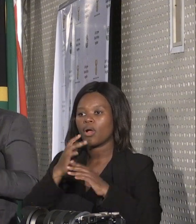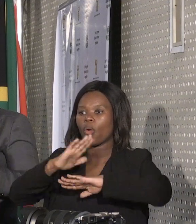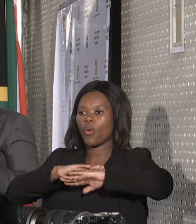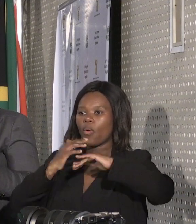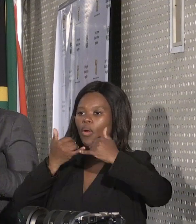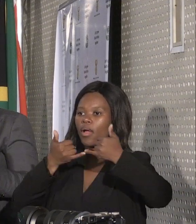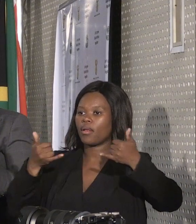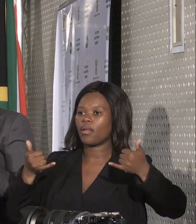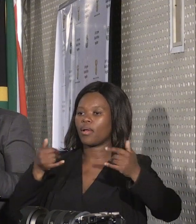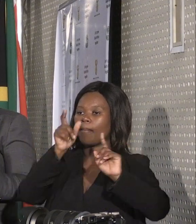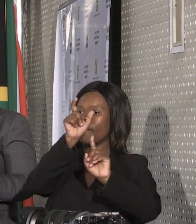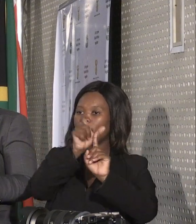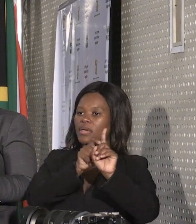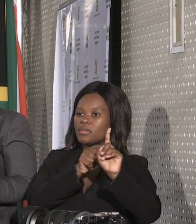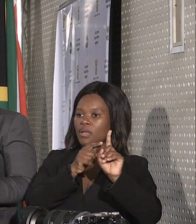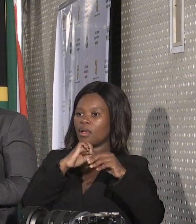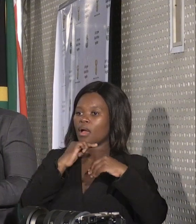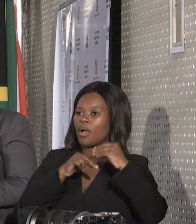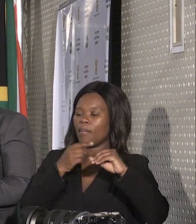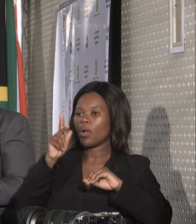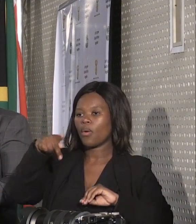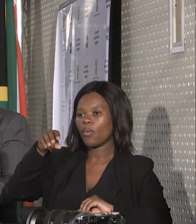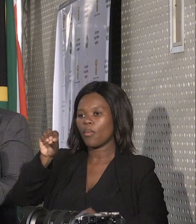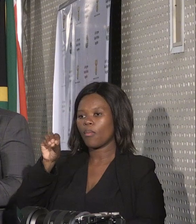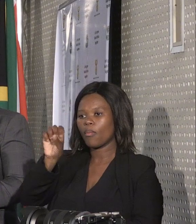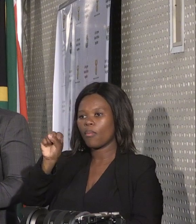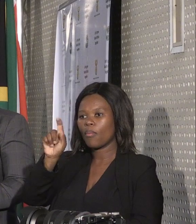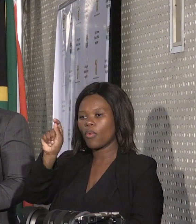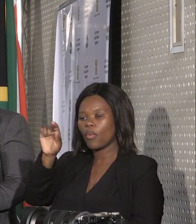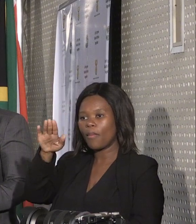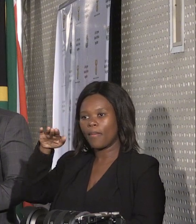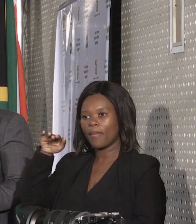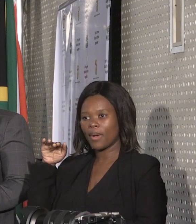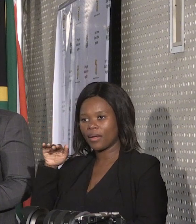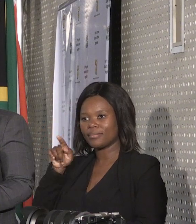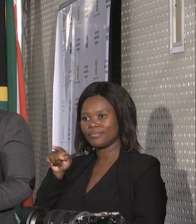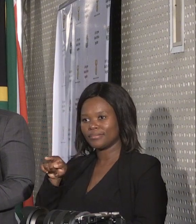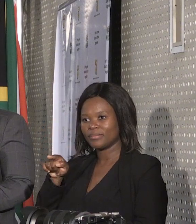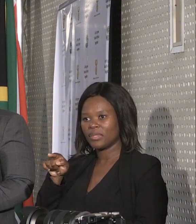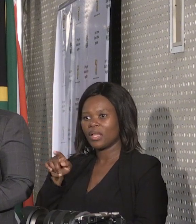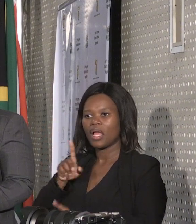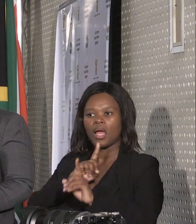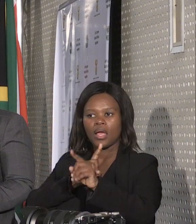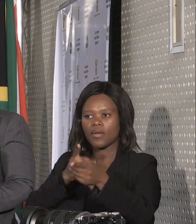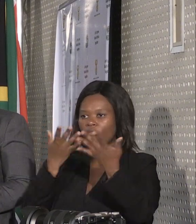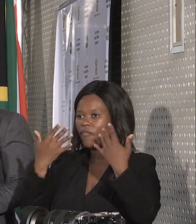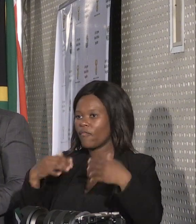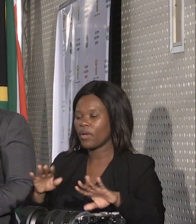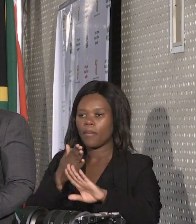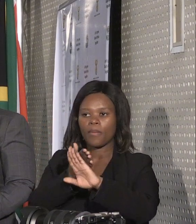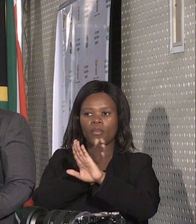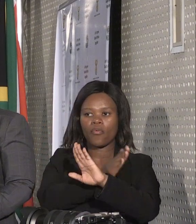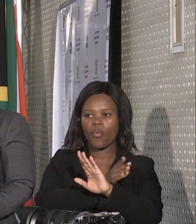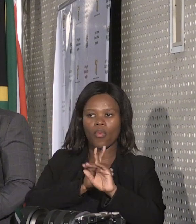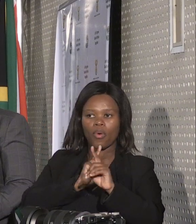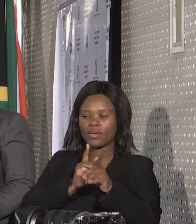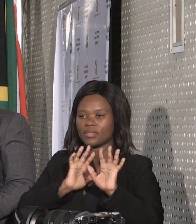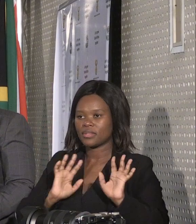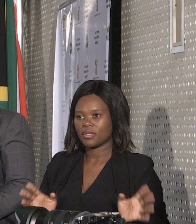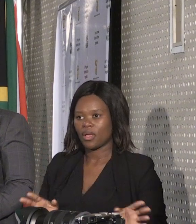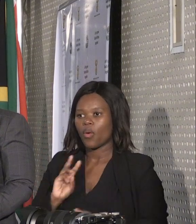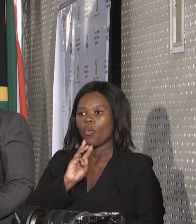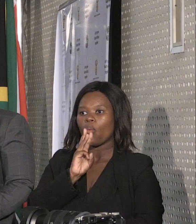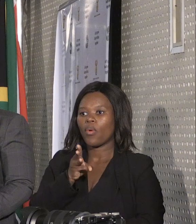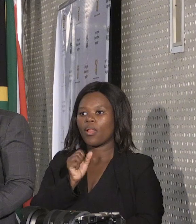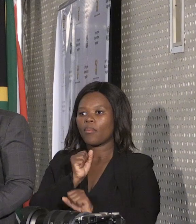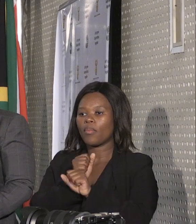online person regarding to Postbank was responded to in the previous round. We will also